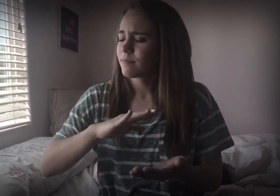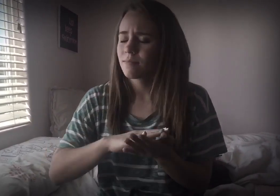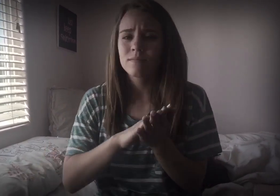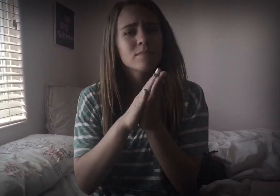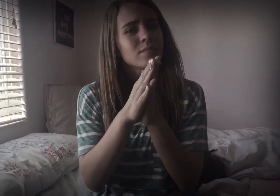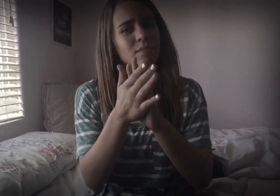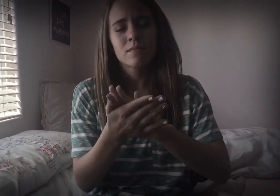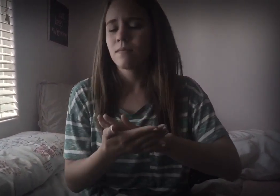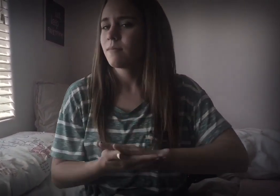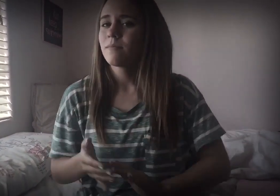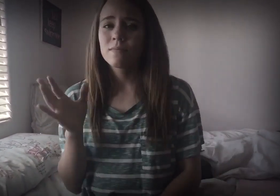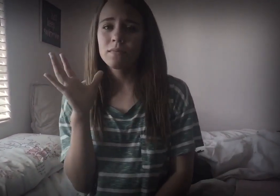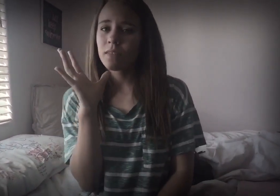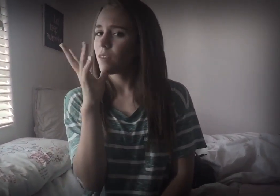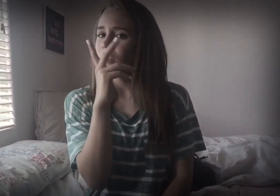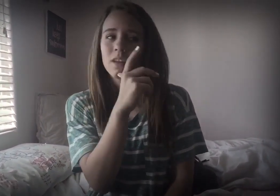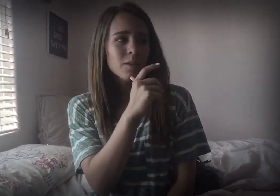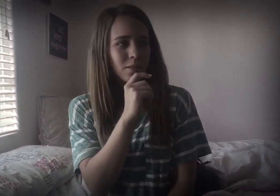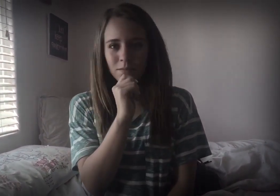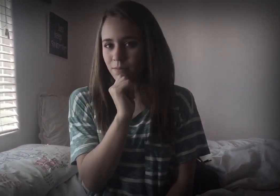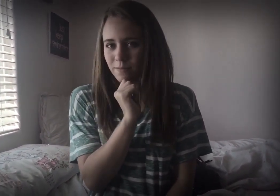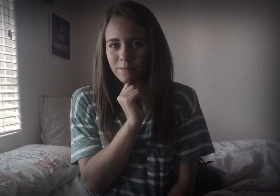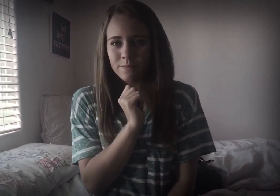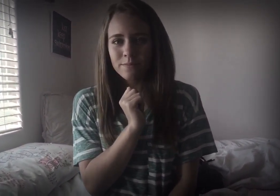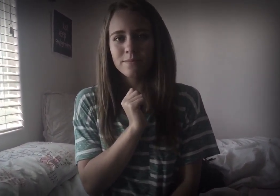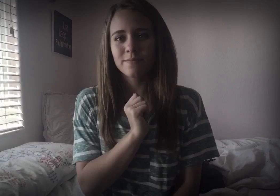you will ever be appealing.